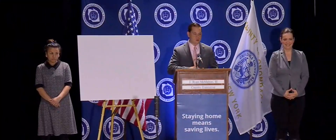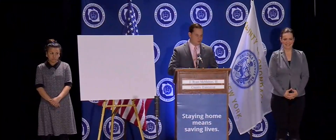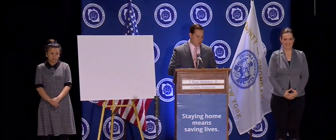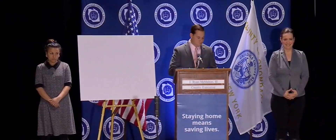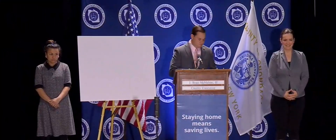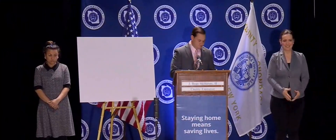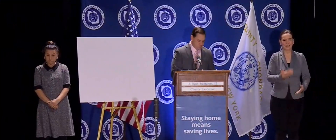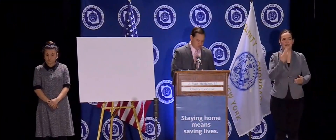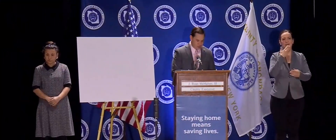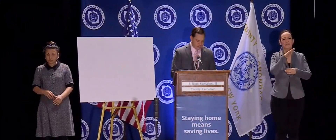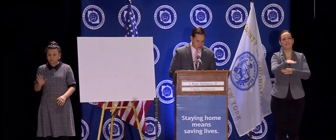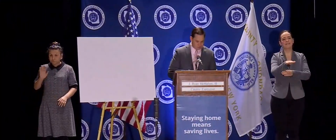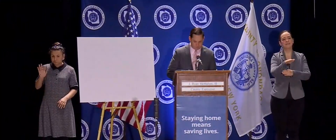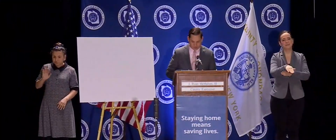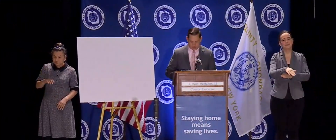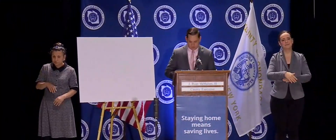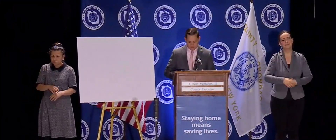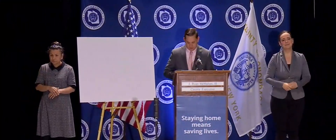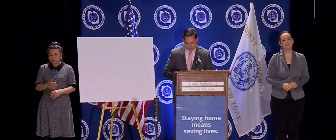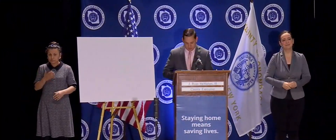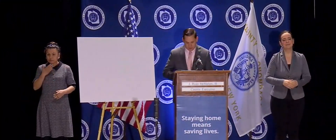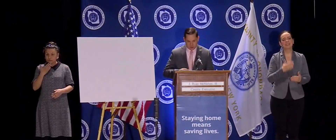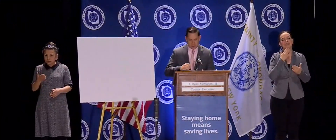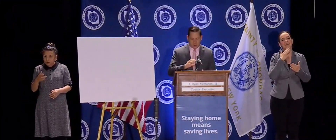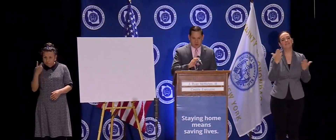Good afternoon, everyone. Thank you for being here.